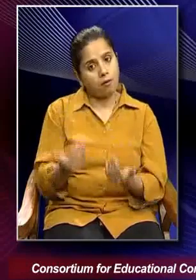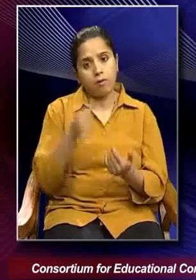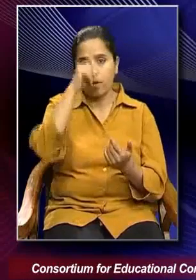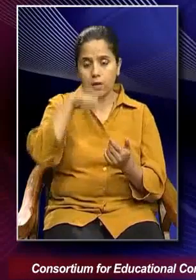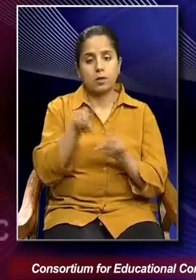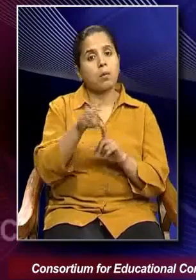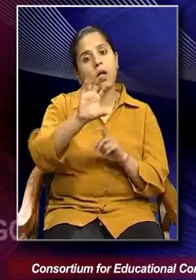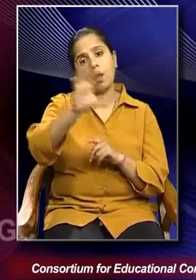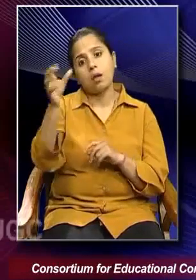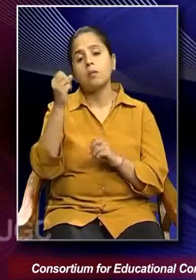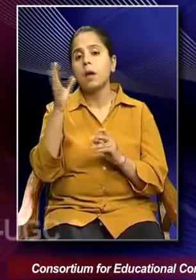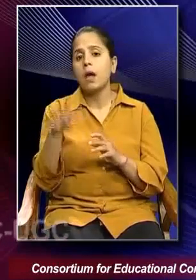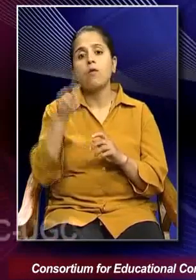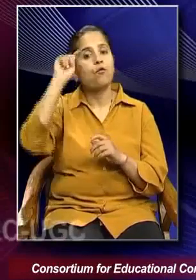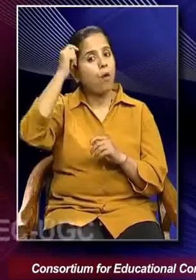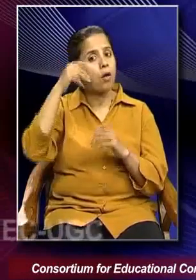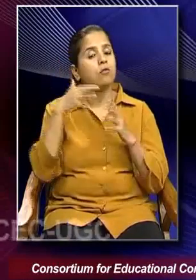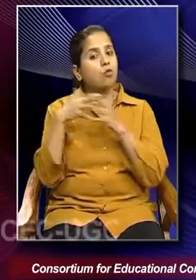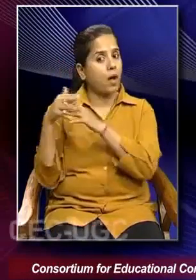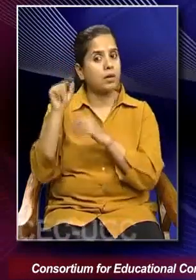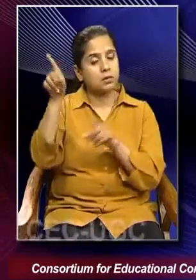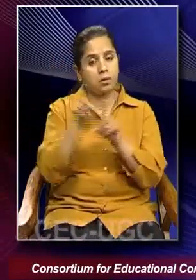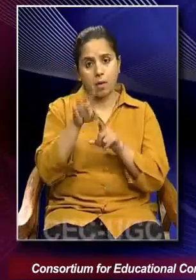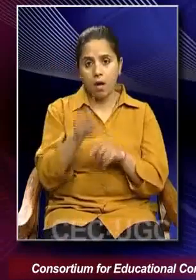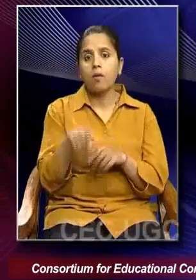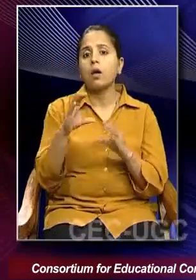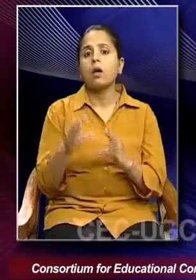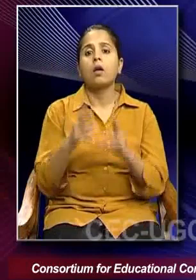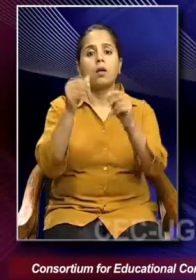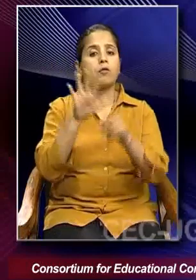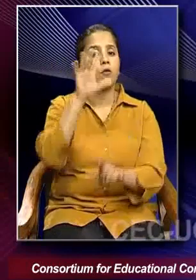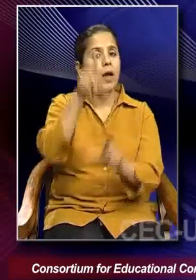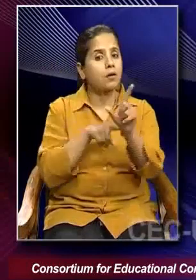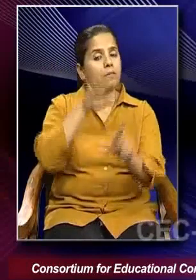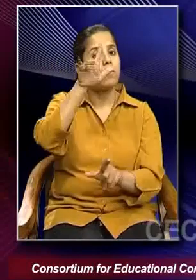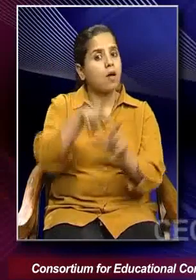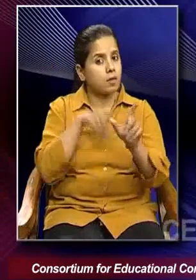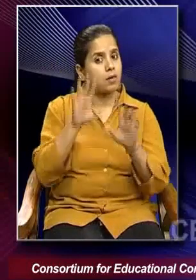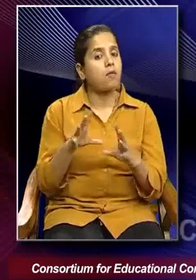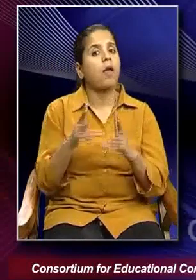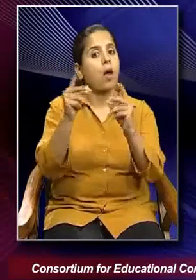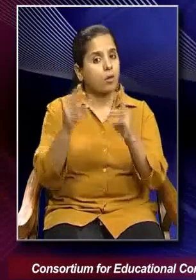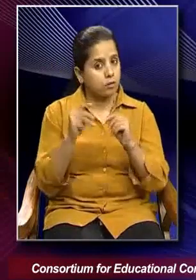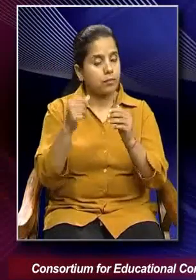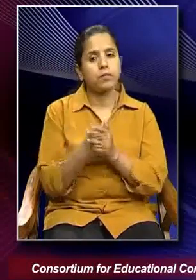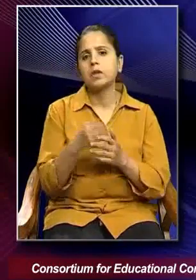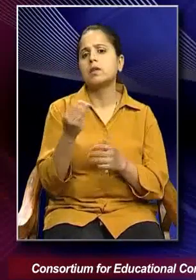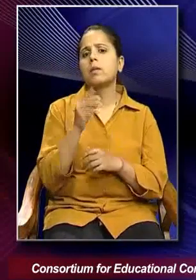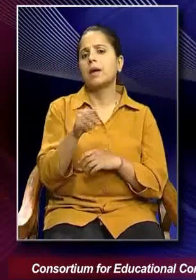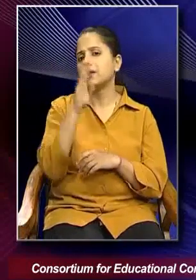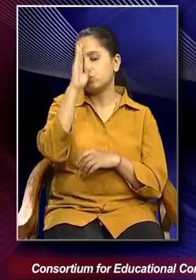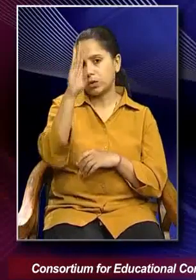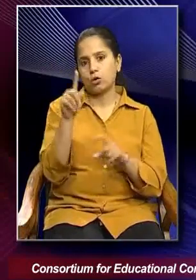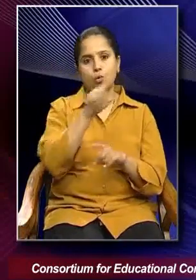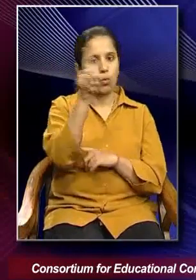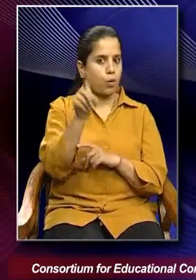many other countries in the West the census operations are being held at regular 5 years interval. So there are some direct questions